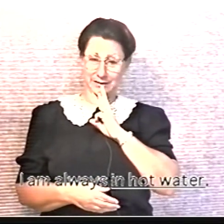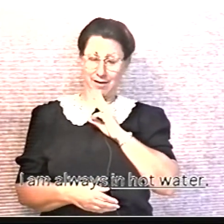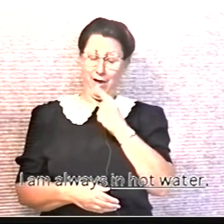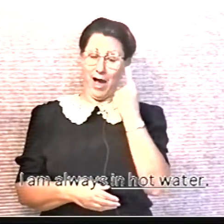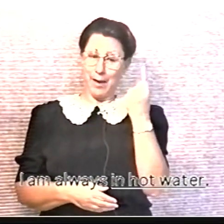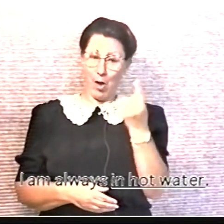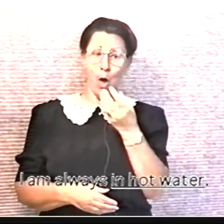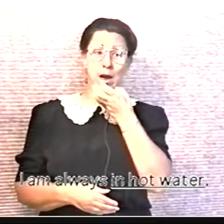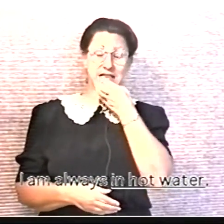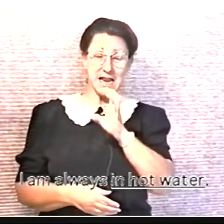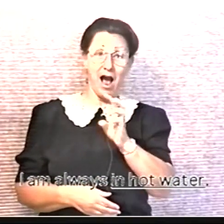What